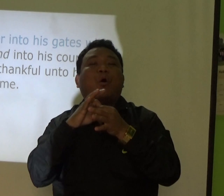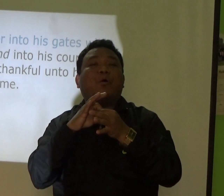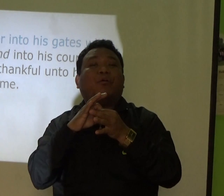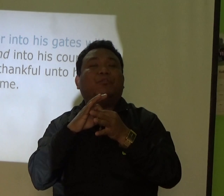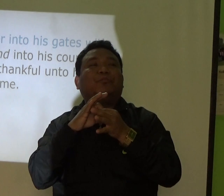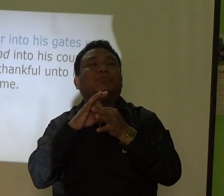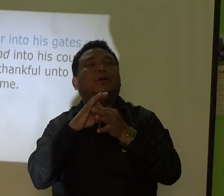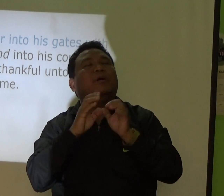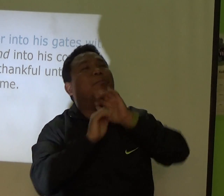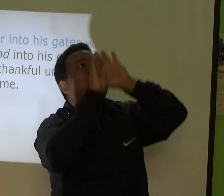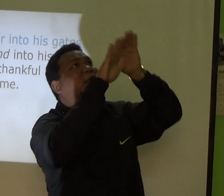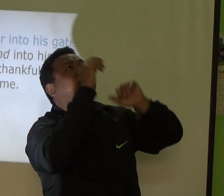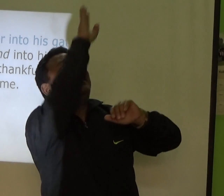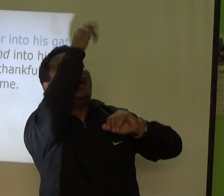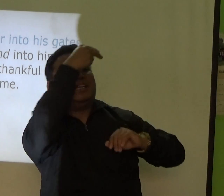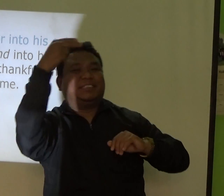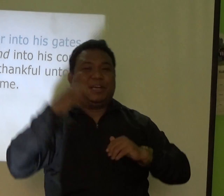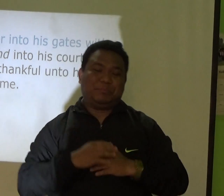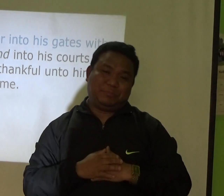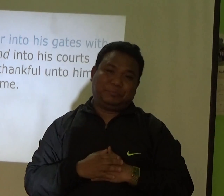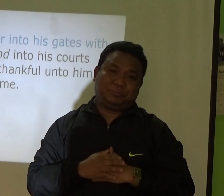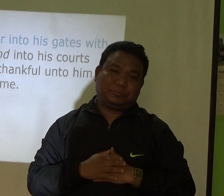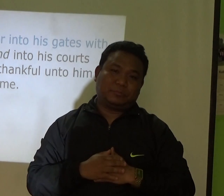of blessing God's name.